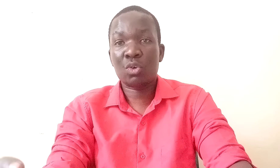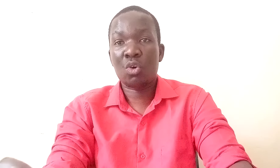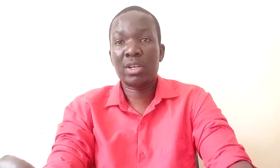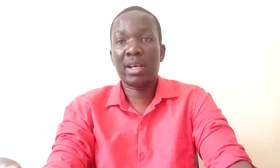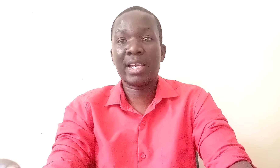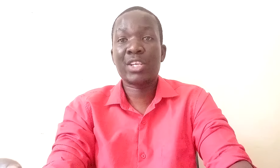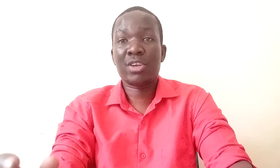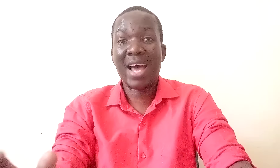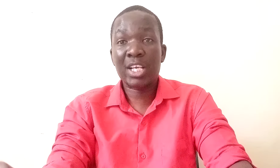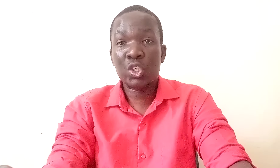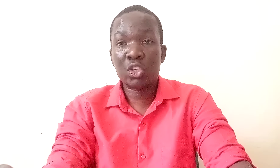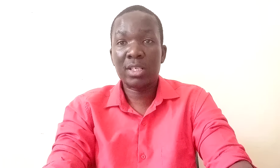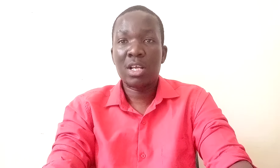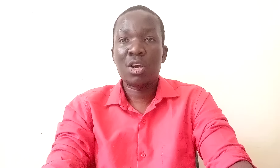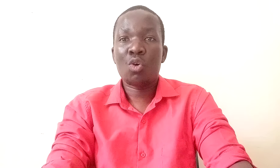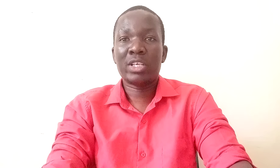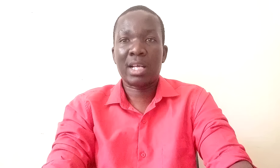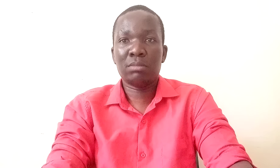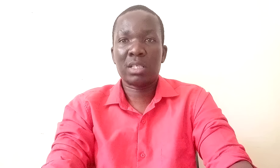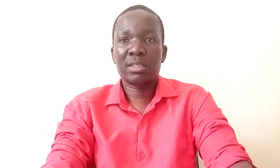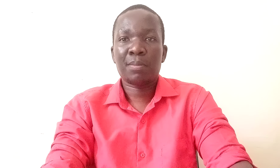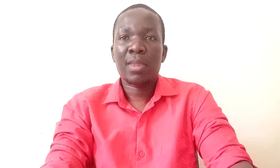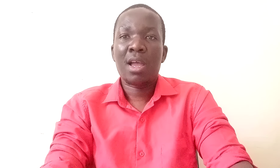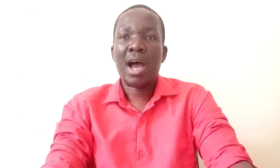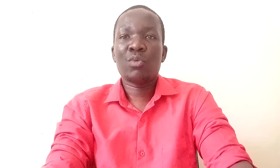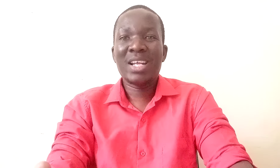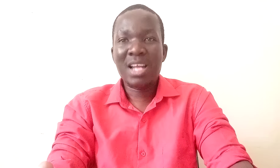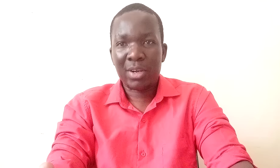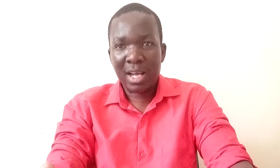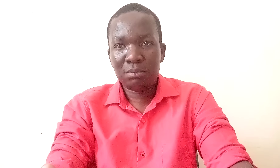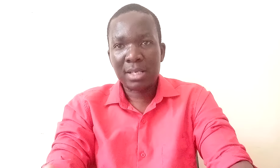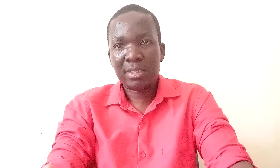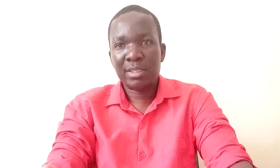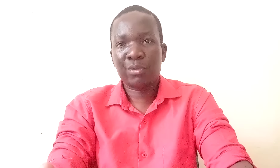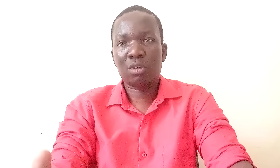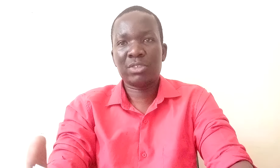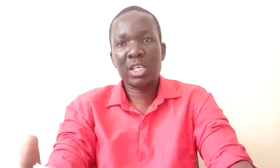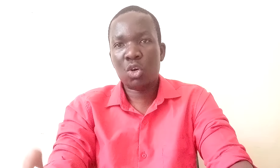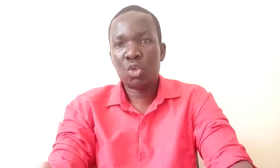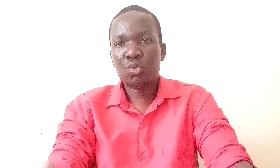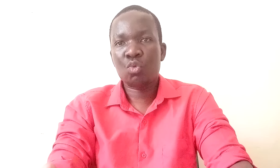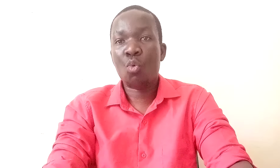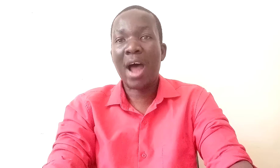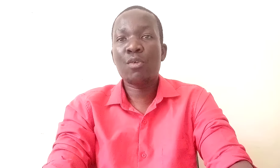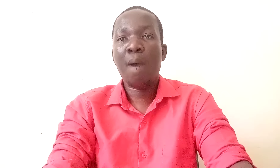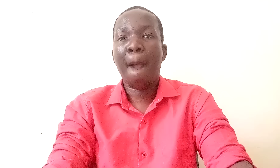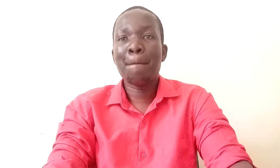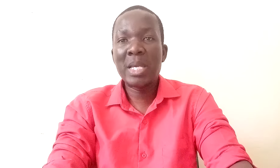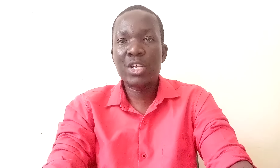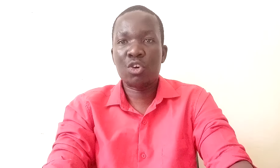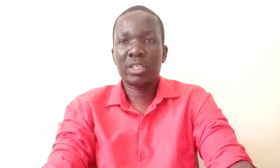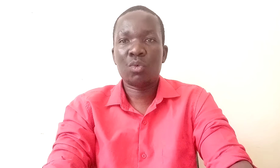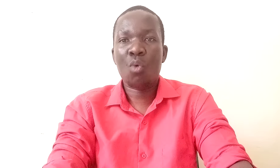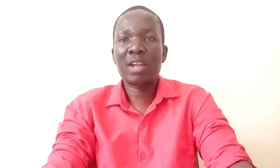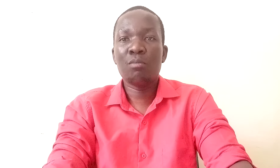on introduction on numbers. And we did our numbers from 0 to 1 billion, 1